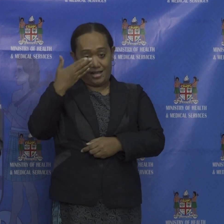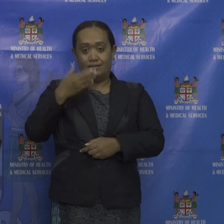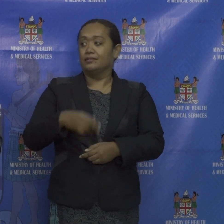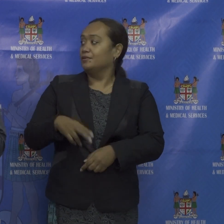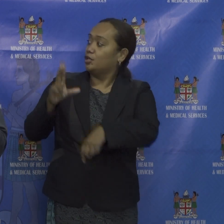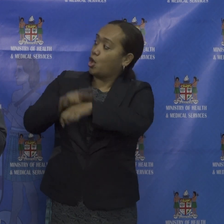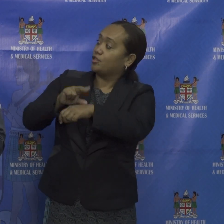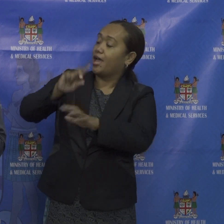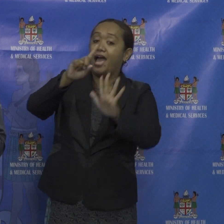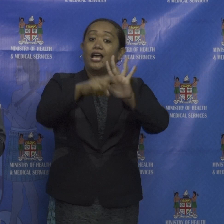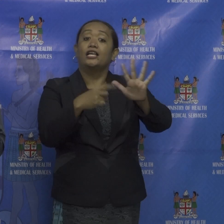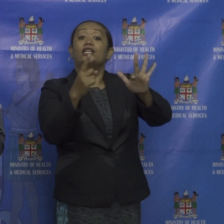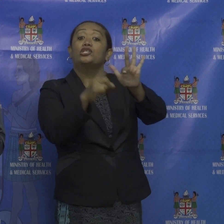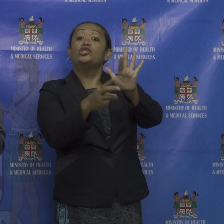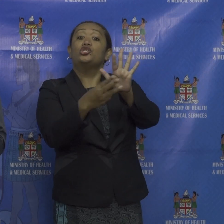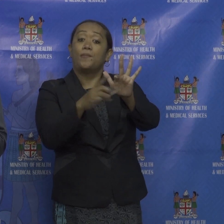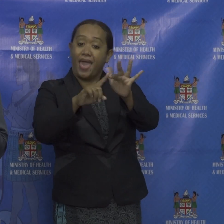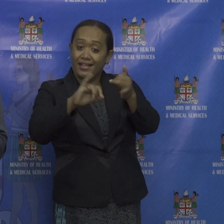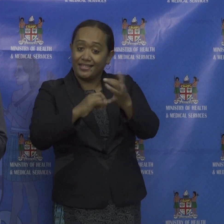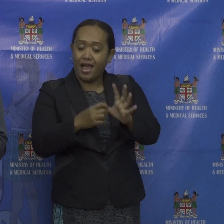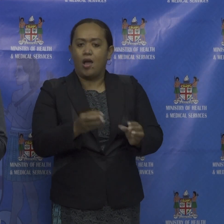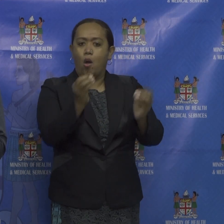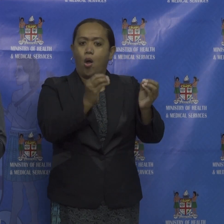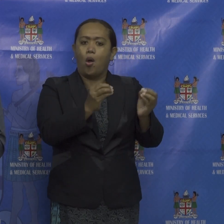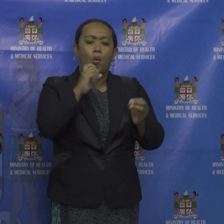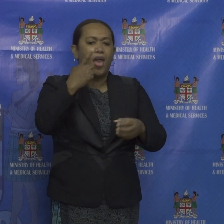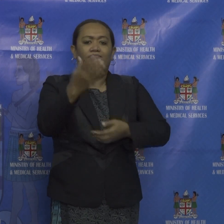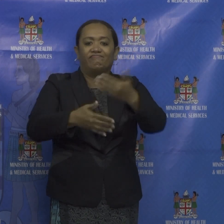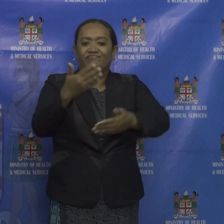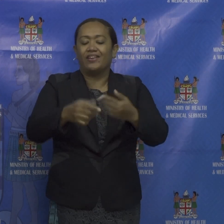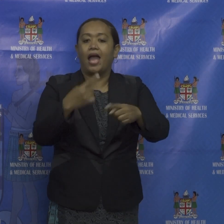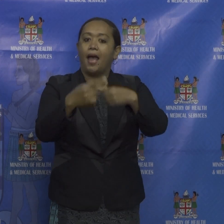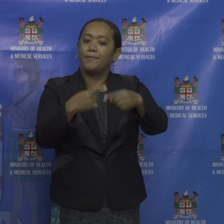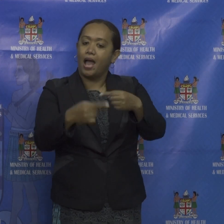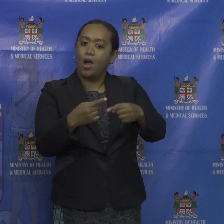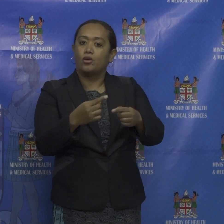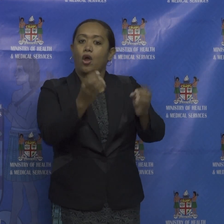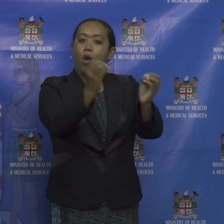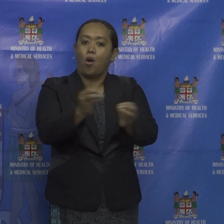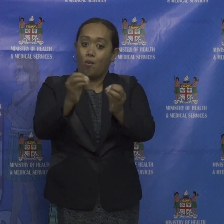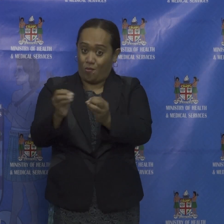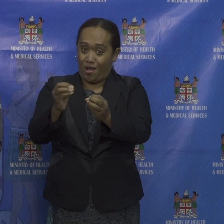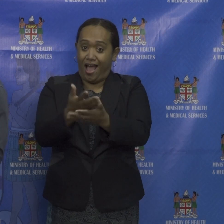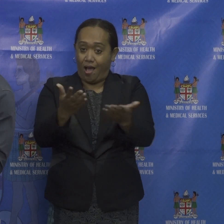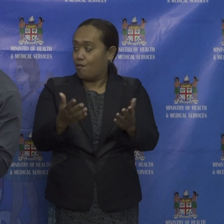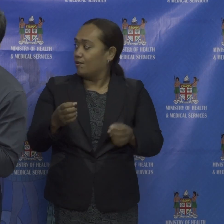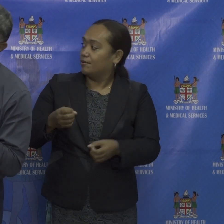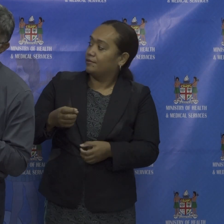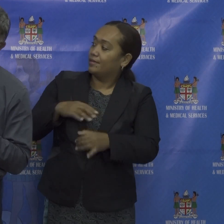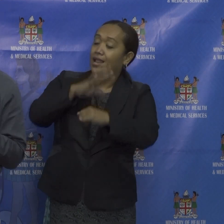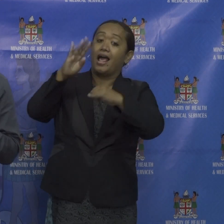also add some more operational detail to some of the updates that I have. And then finally, I